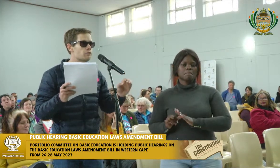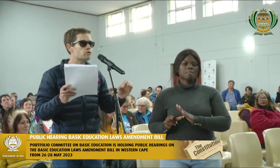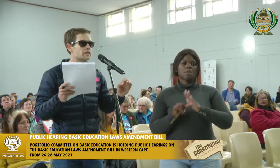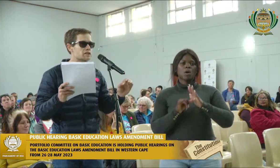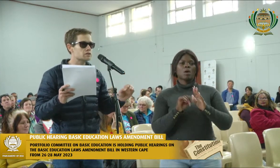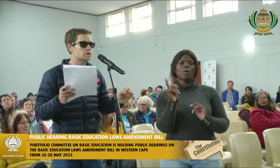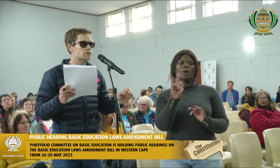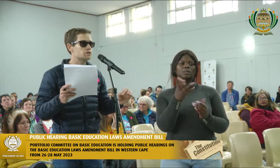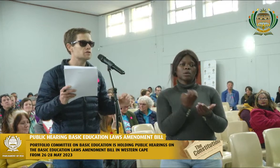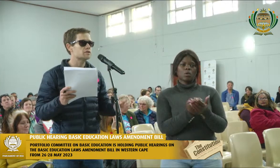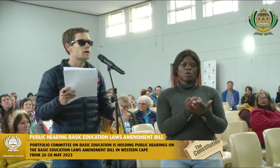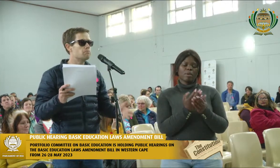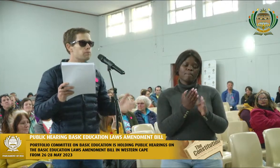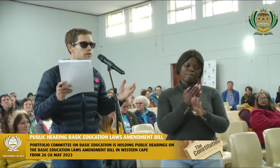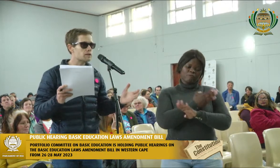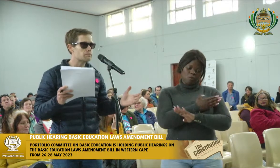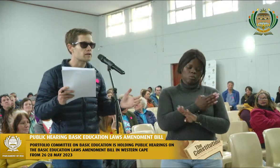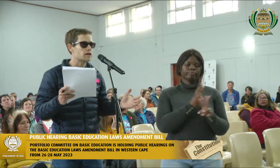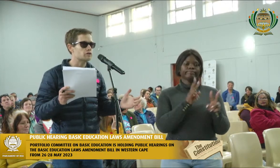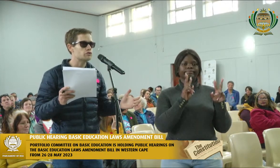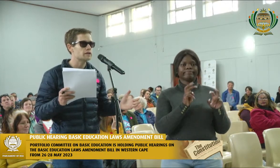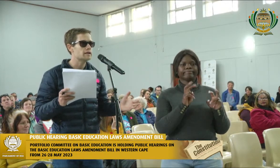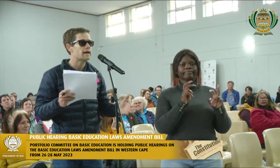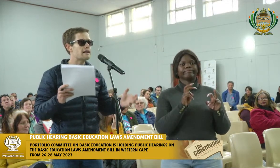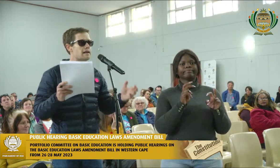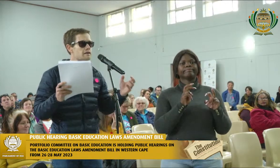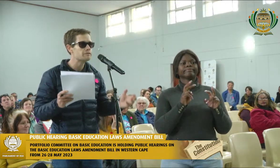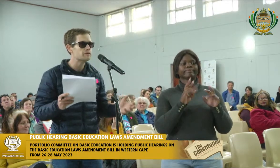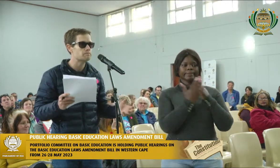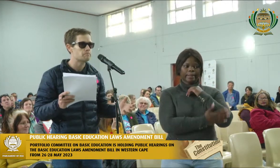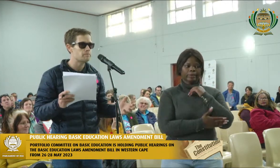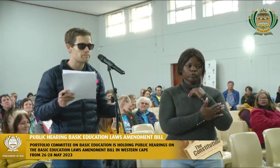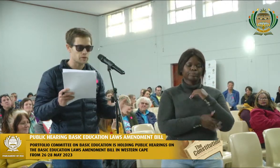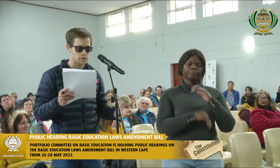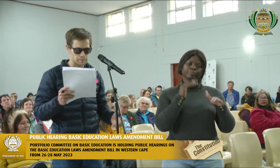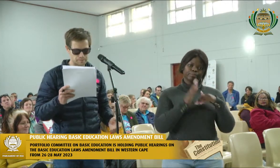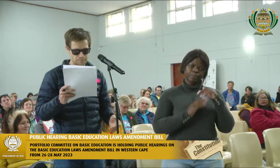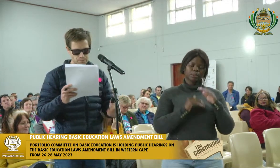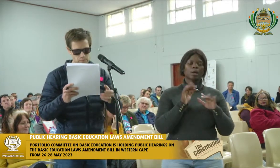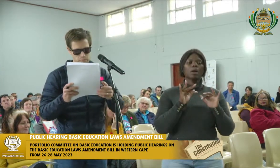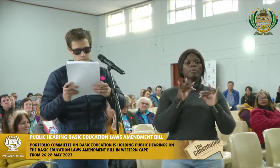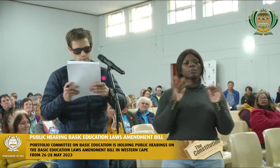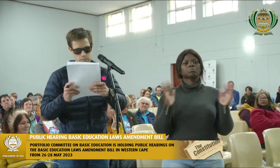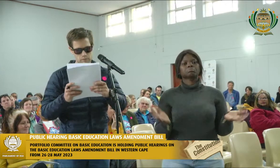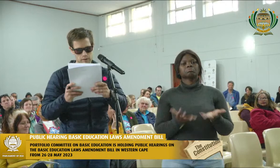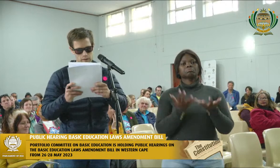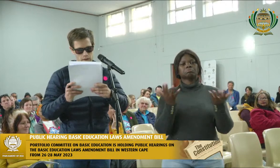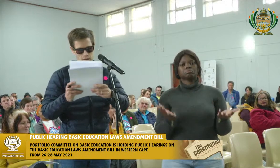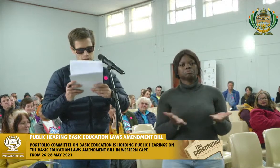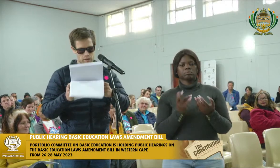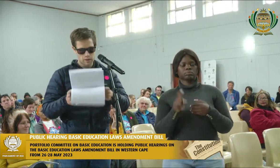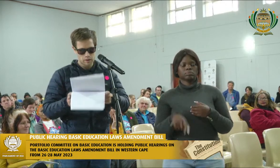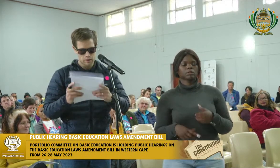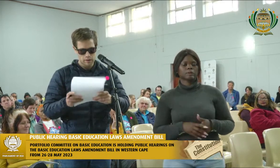economics before racial issues, build up the country, and lift up the people.